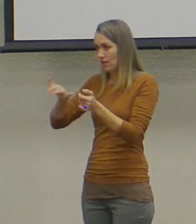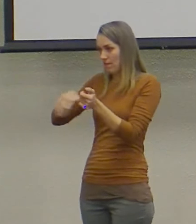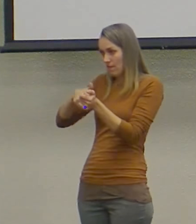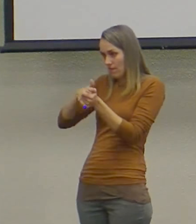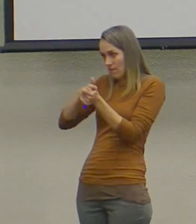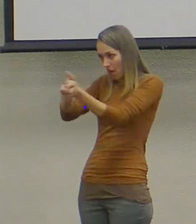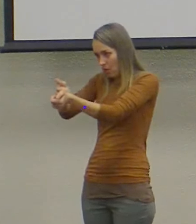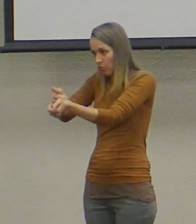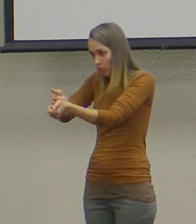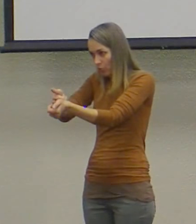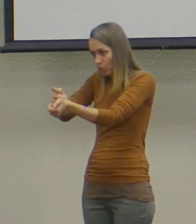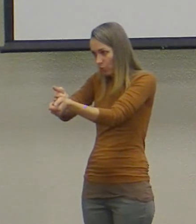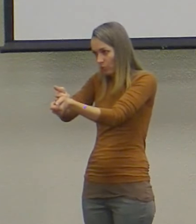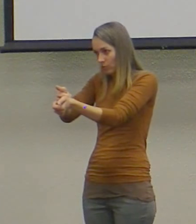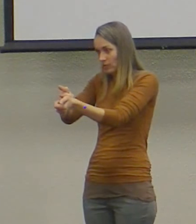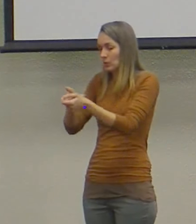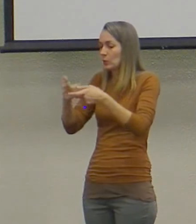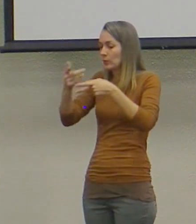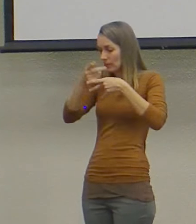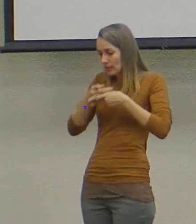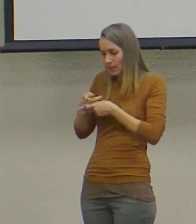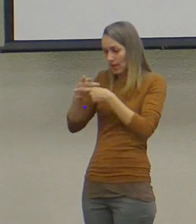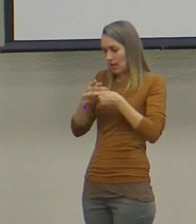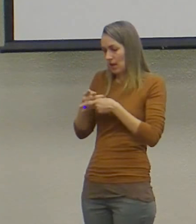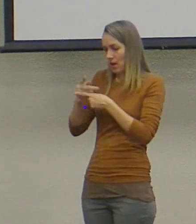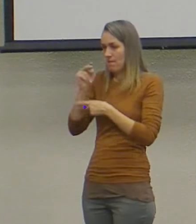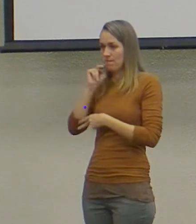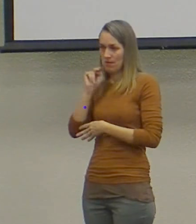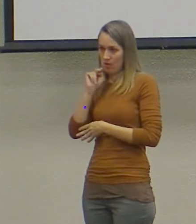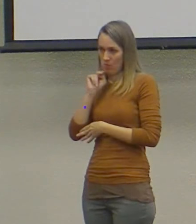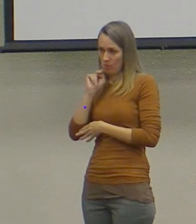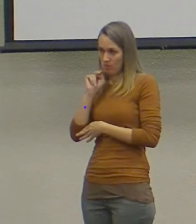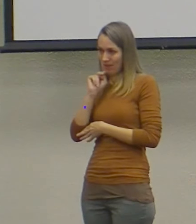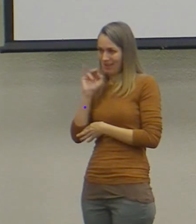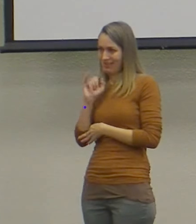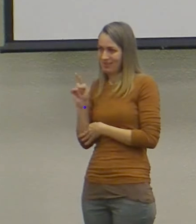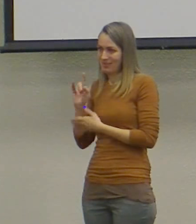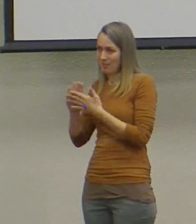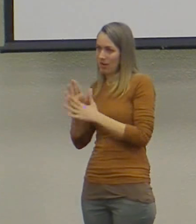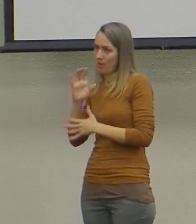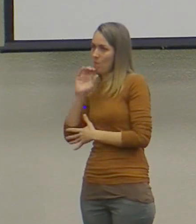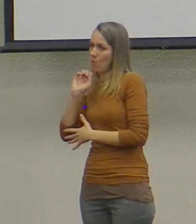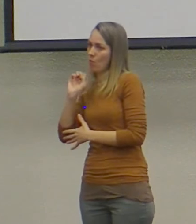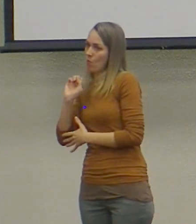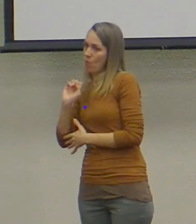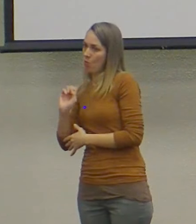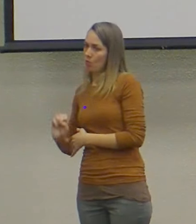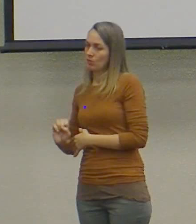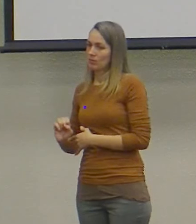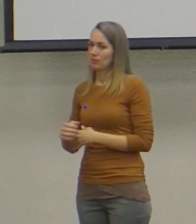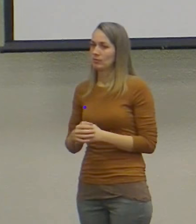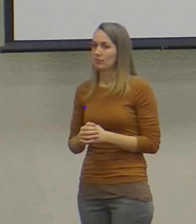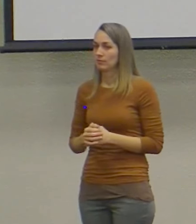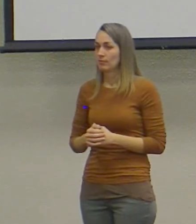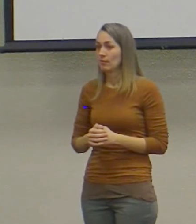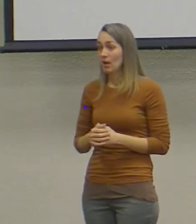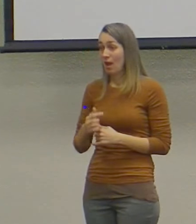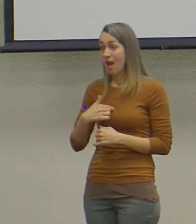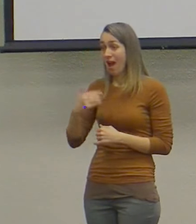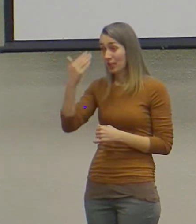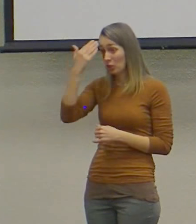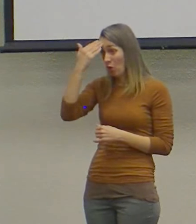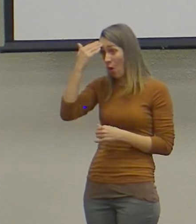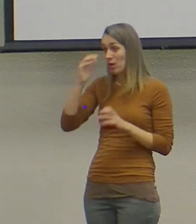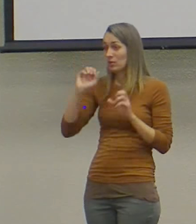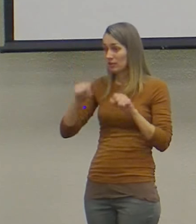purpose and her plan in caring for Naomi in her aging years. And I know the stress of caring for her